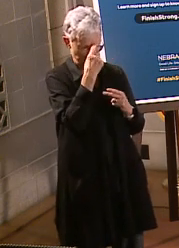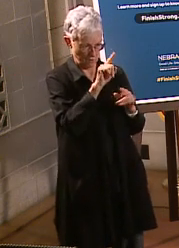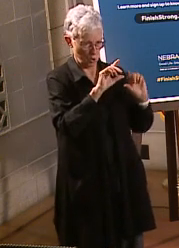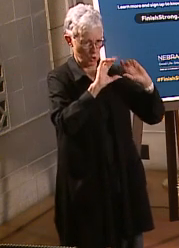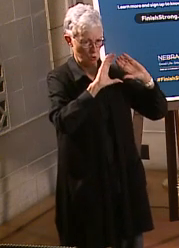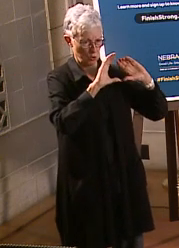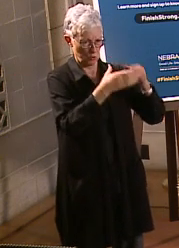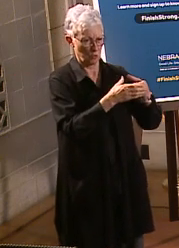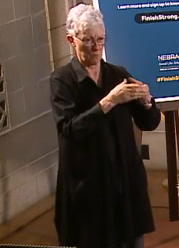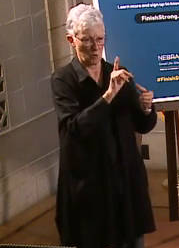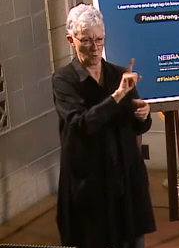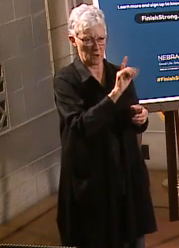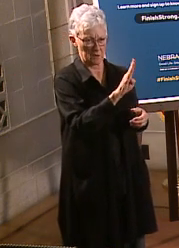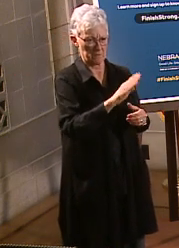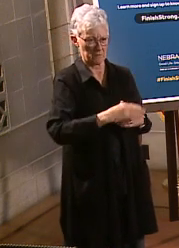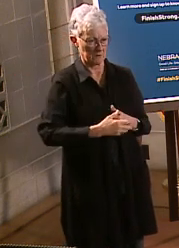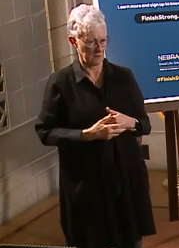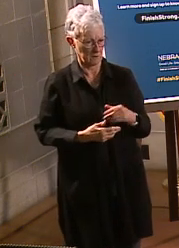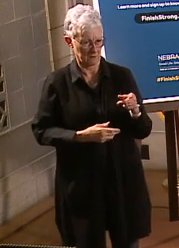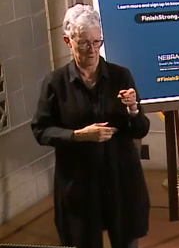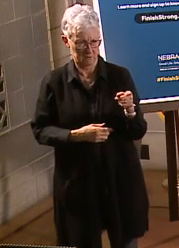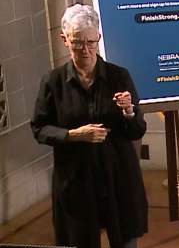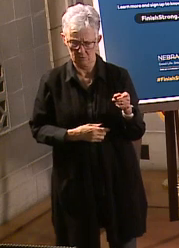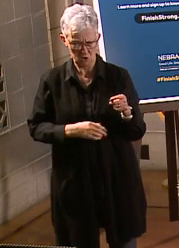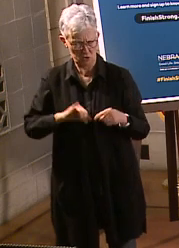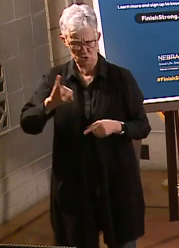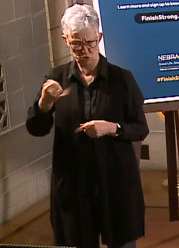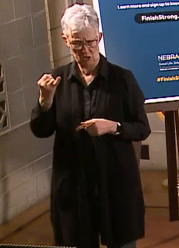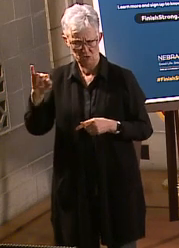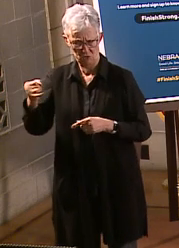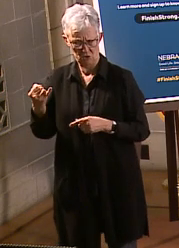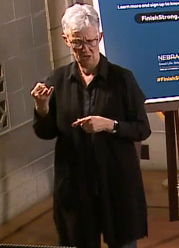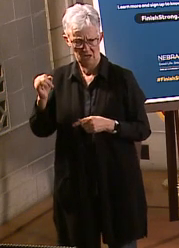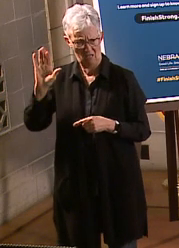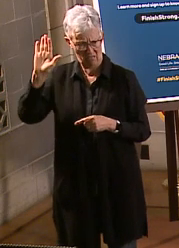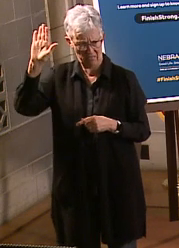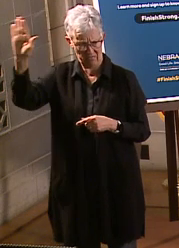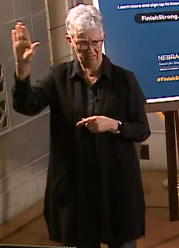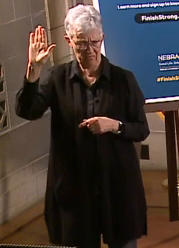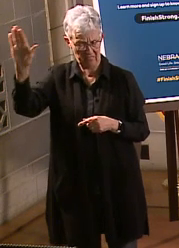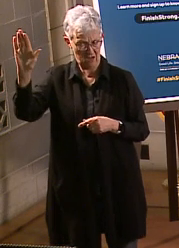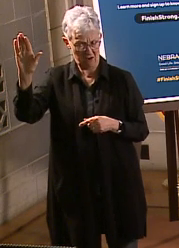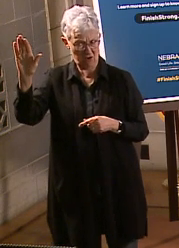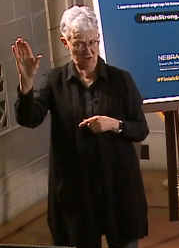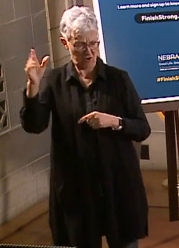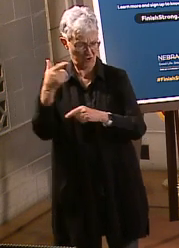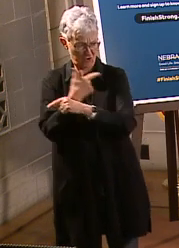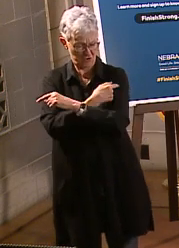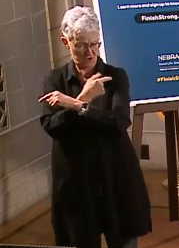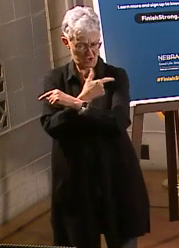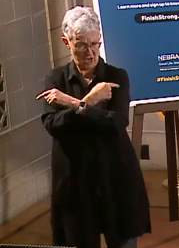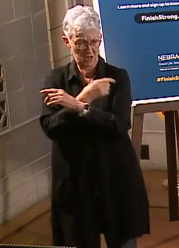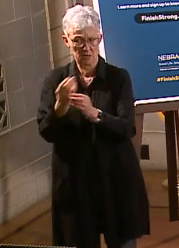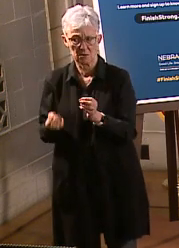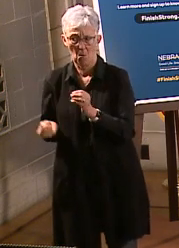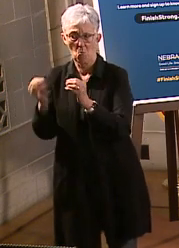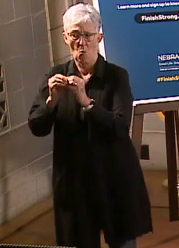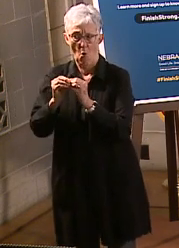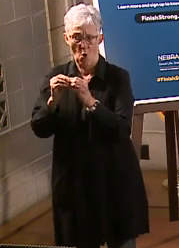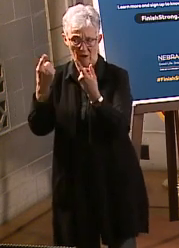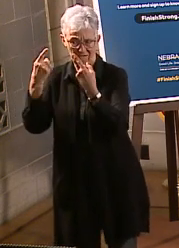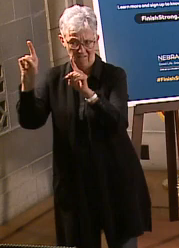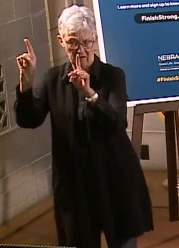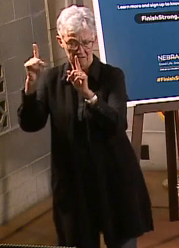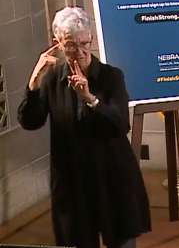just found out that the Johnson & Johnson vaccine is just as effective, maybe even more effective in the elderly population. And Dr. Antone is saying that